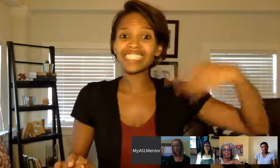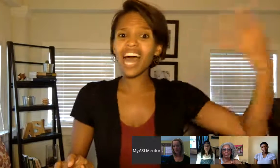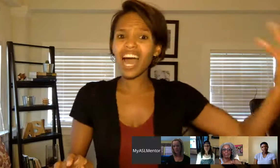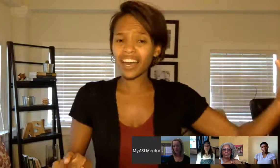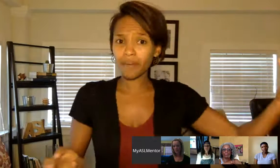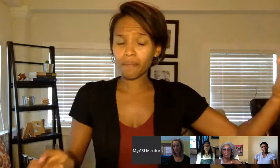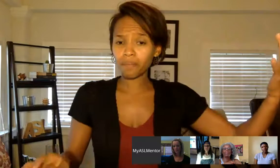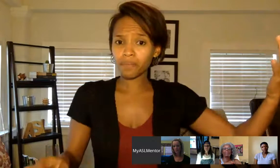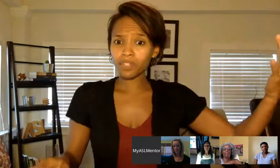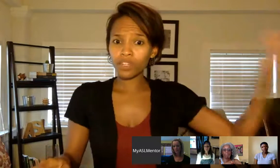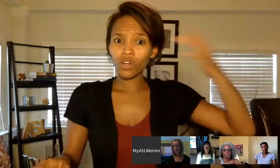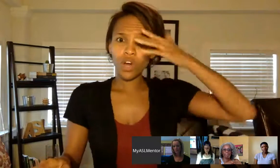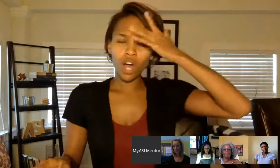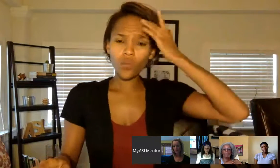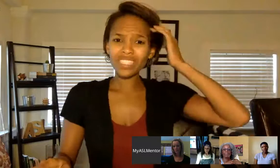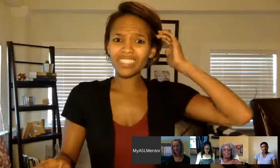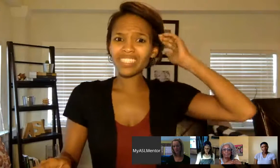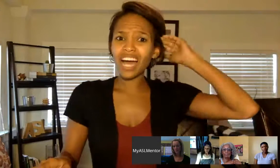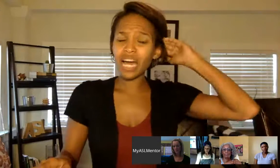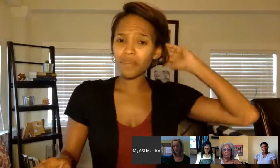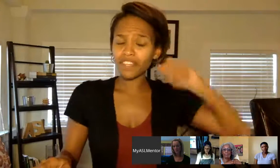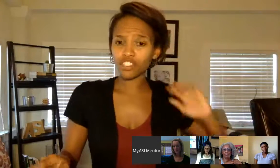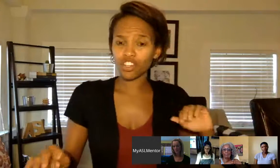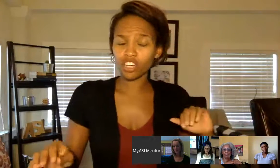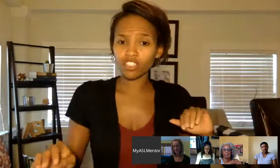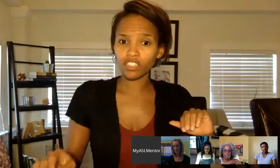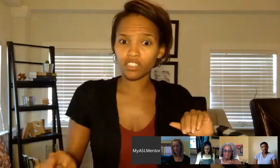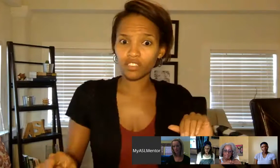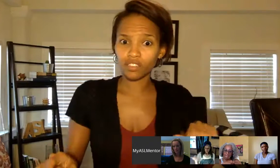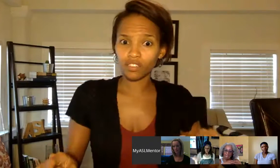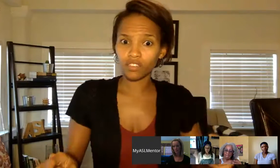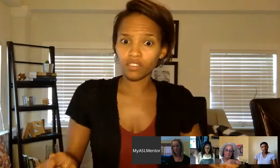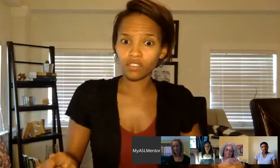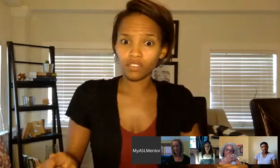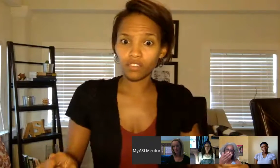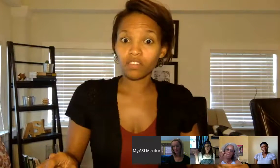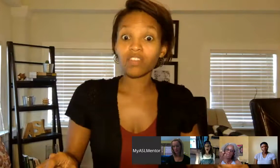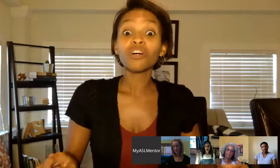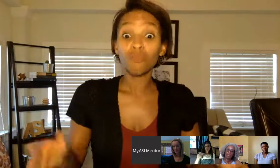again, time. What's the time in this chunk?